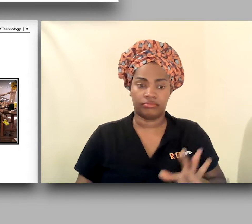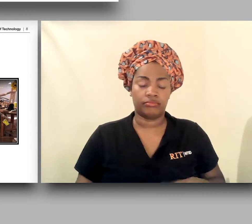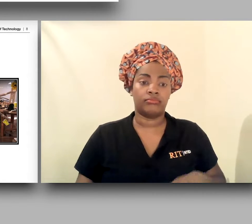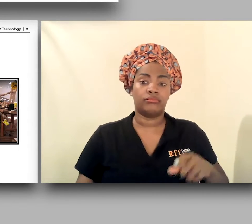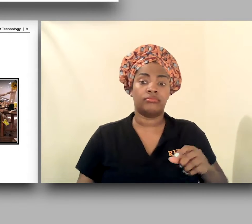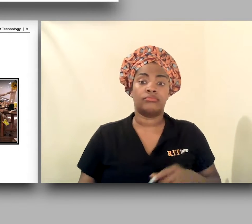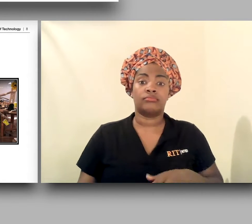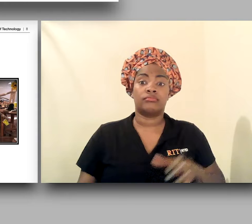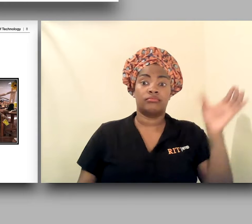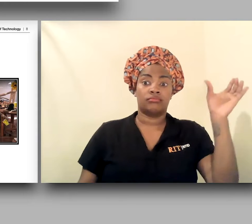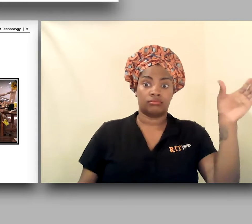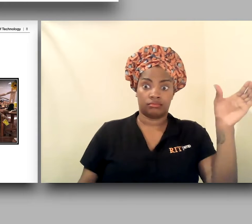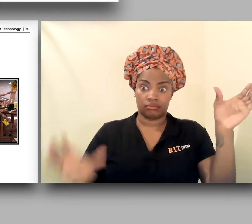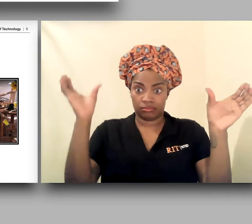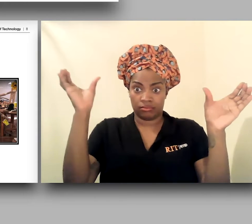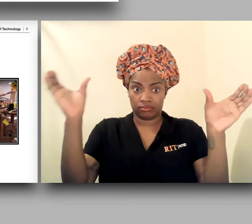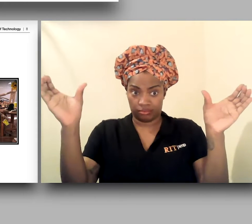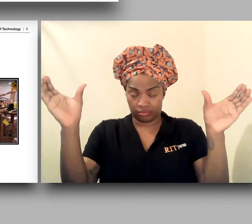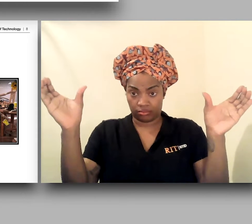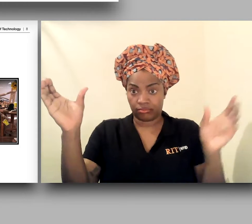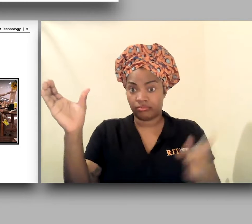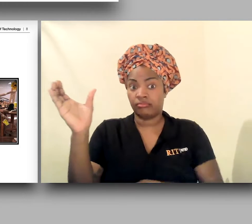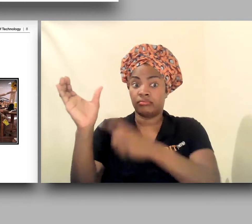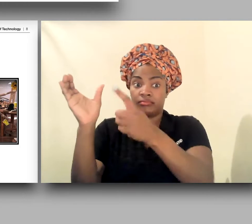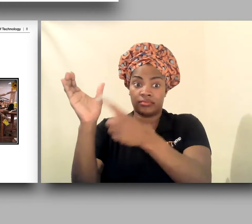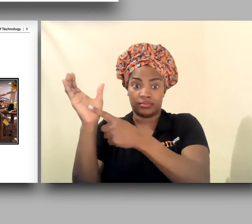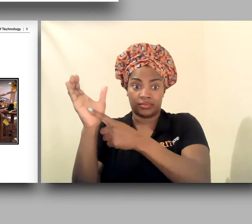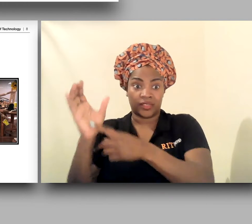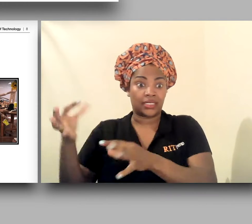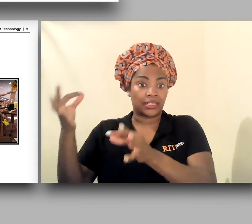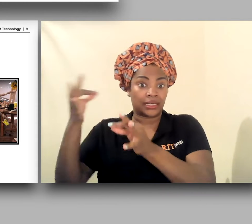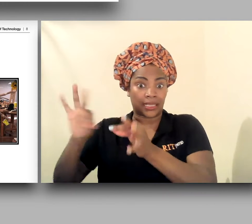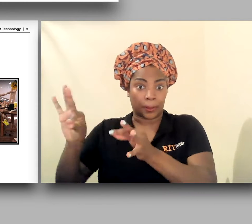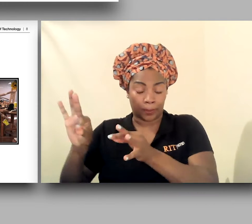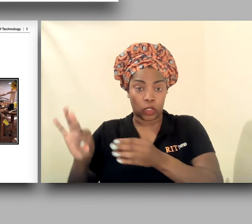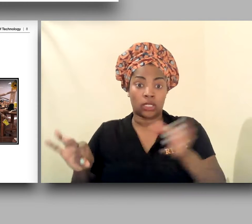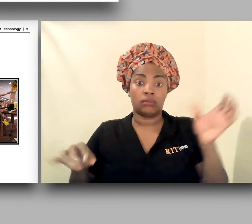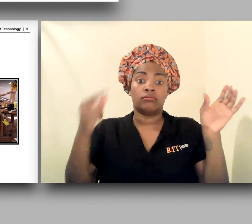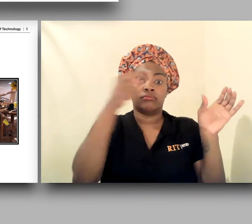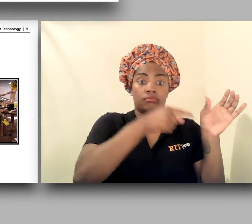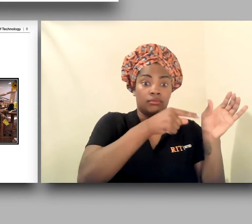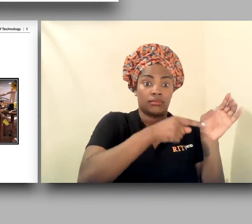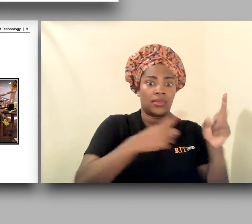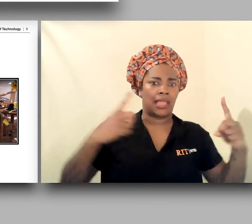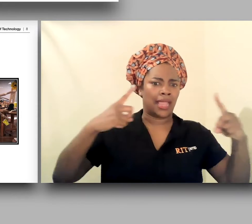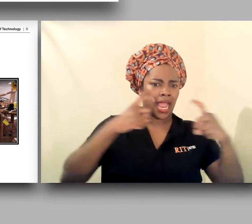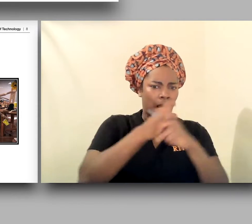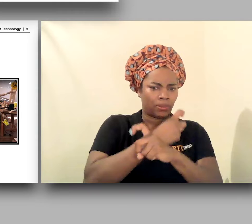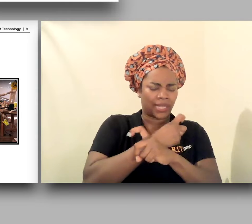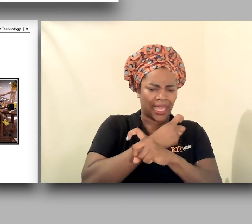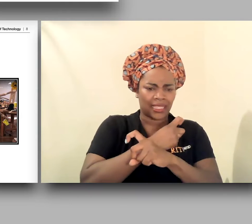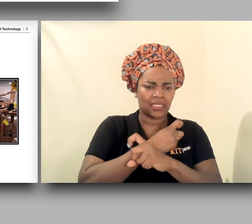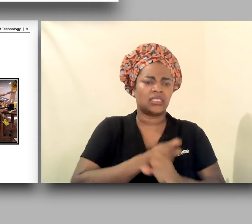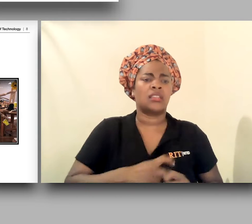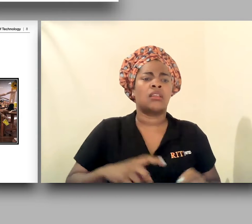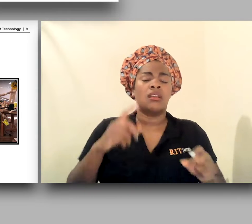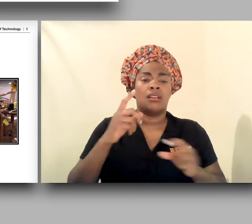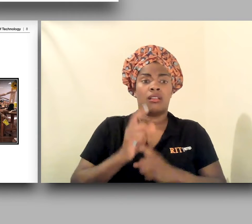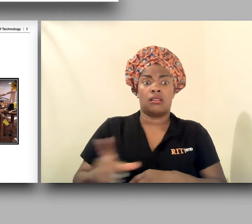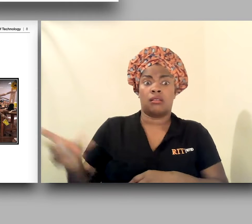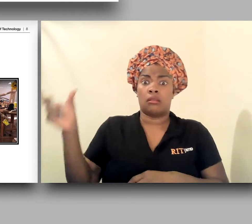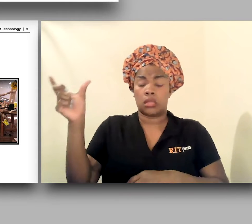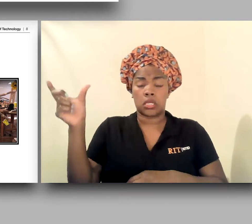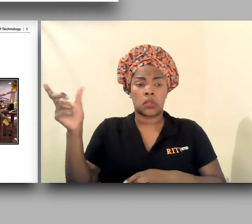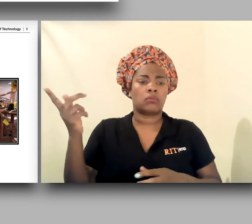So we have the simple machine, and then we have one that's a complicated machine. If you